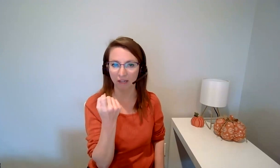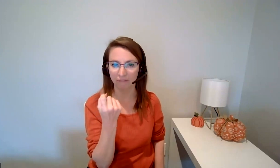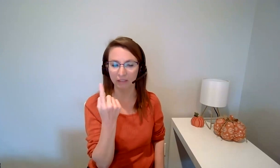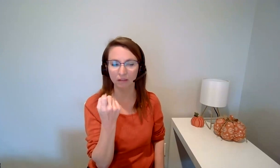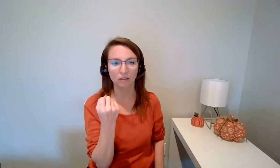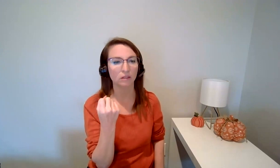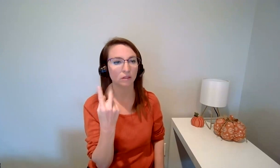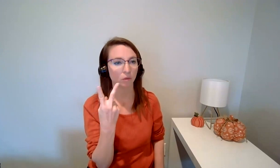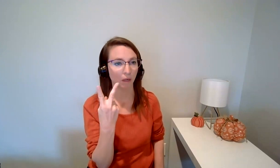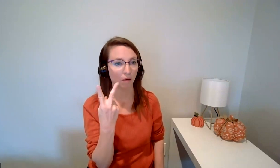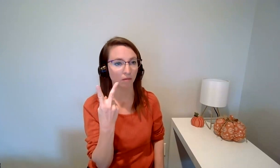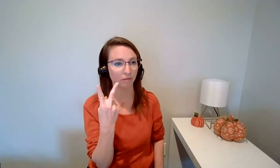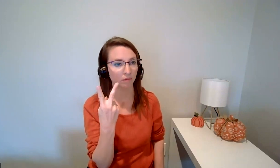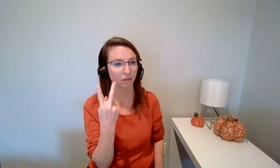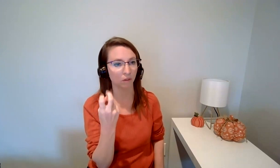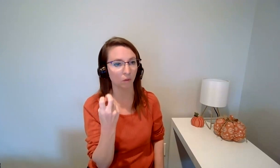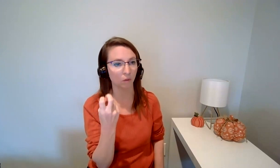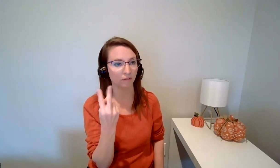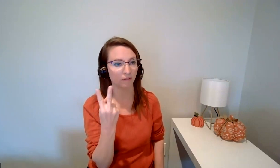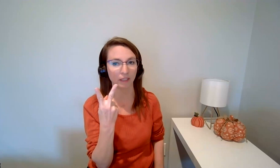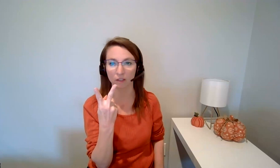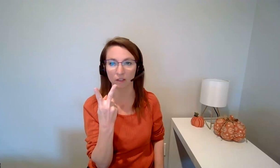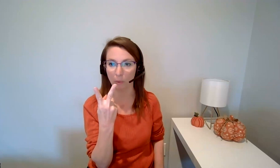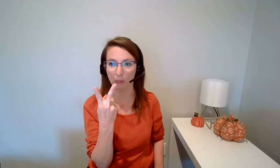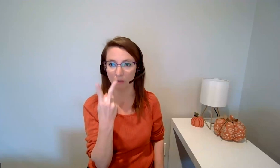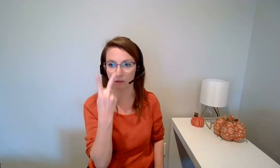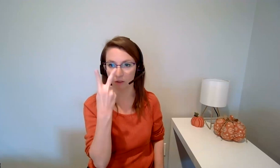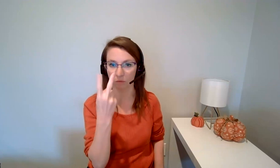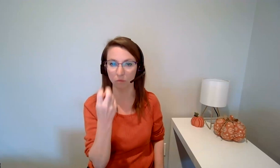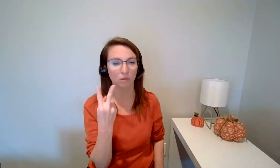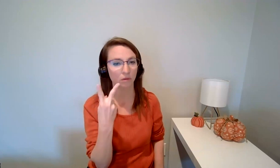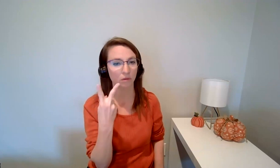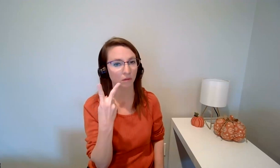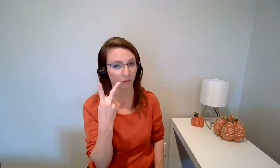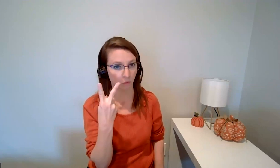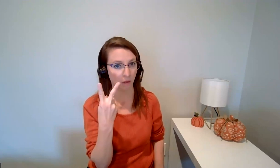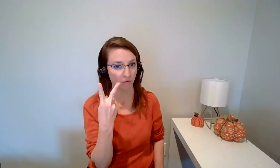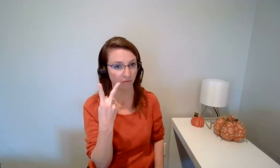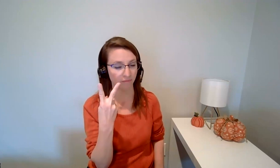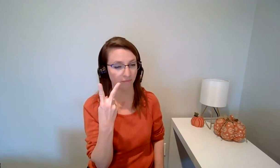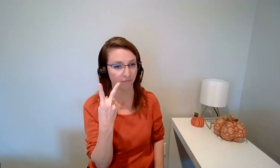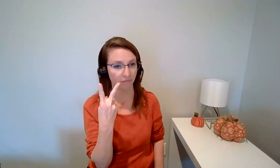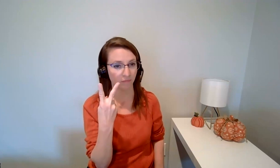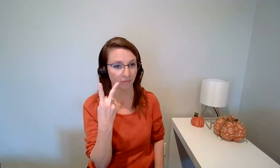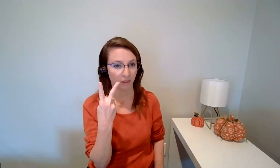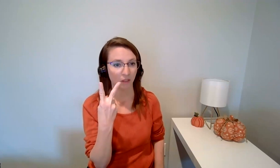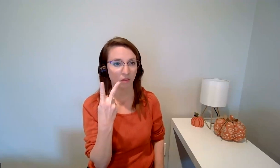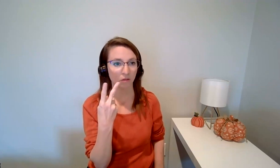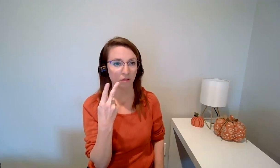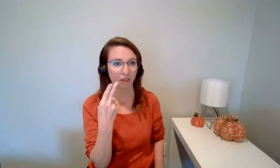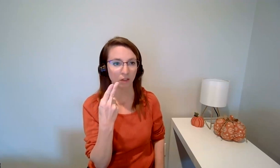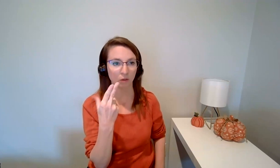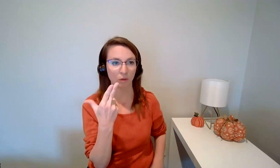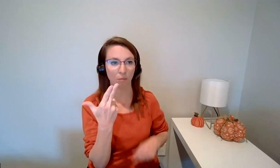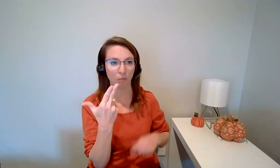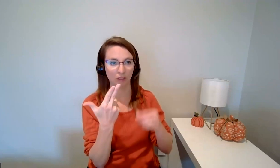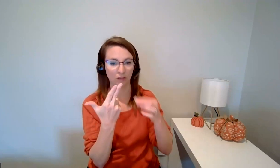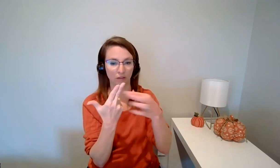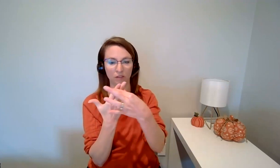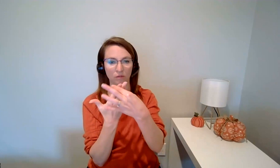11, 12, you're going to flick 12, the 2, 12. 13, you're going to bring these 2